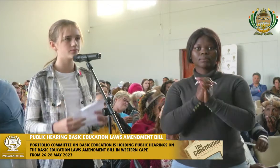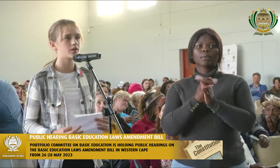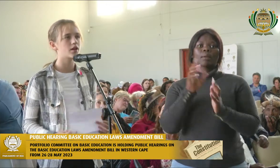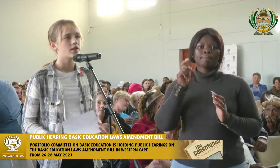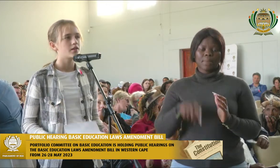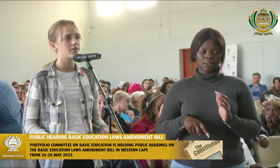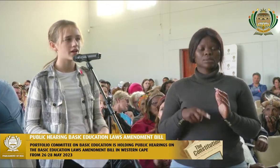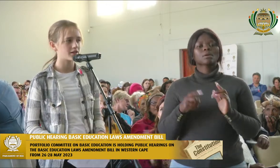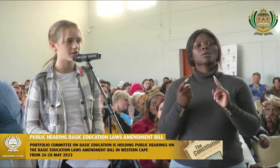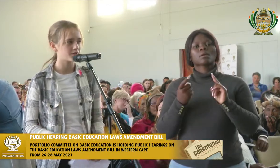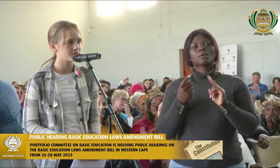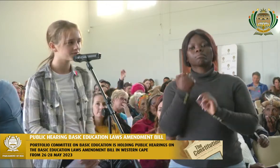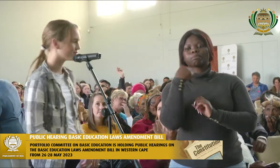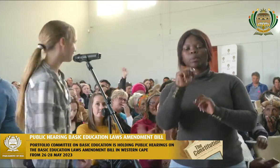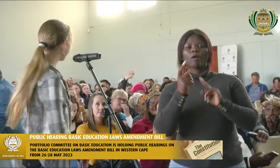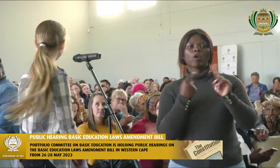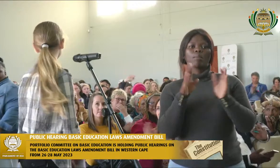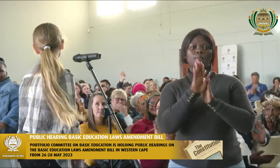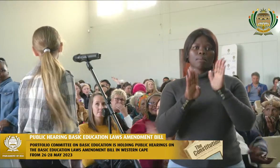Ballable. Thank you.